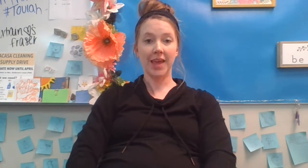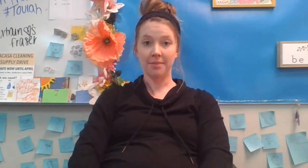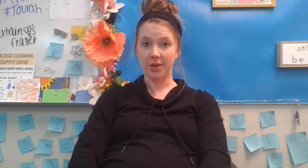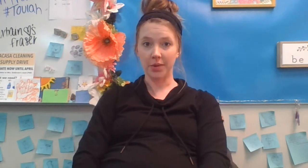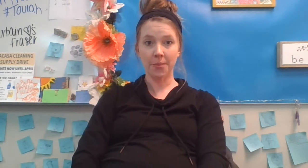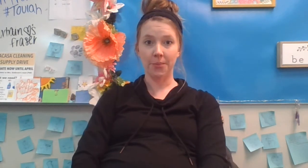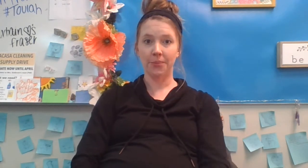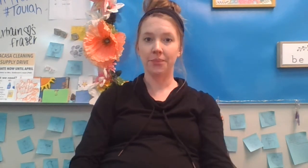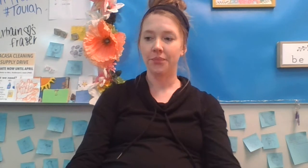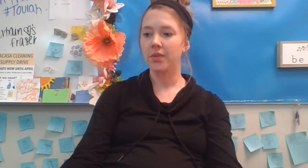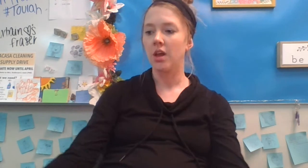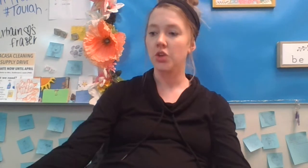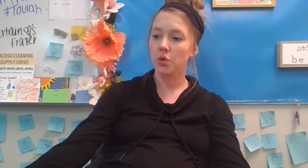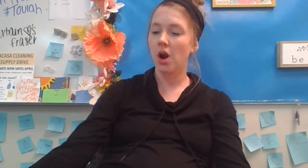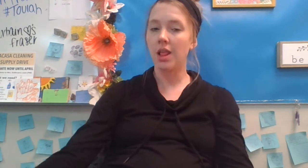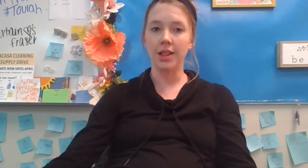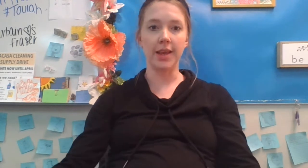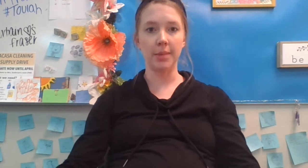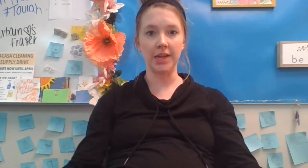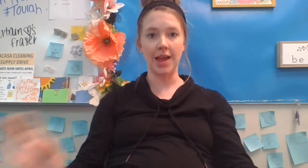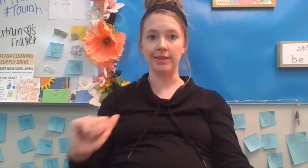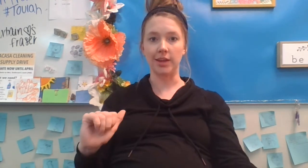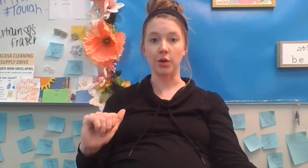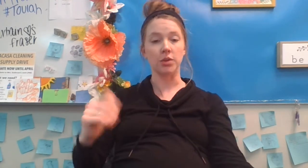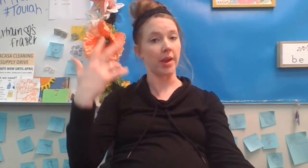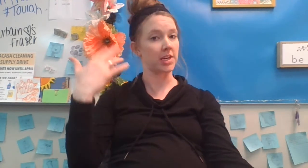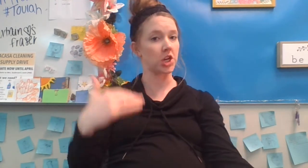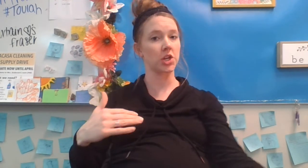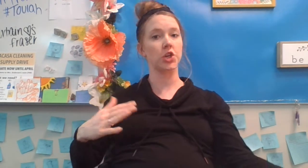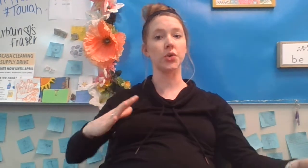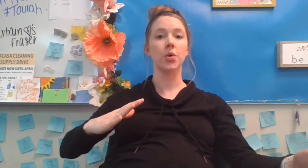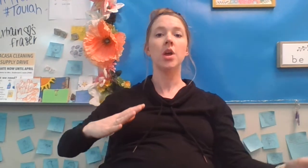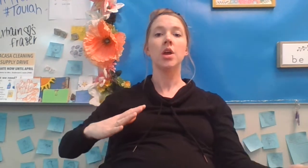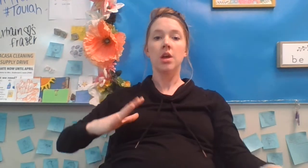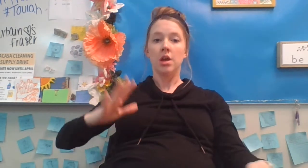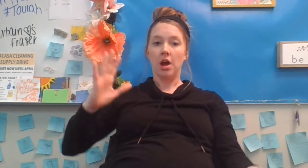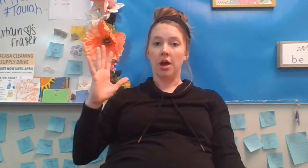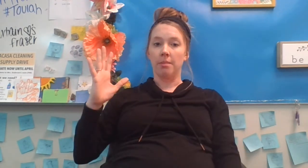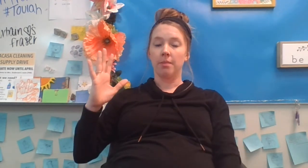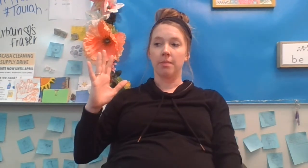Okay, here we go. So you are labeling it as I go. So pay attention to